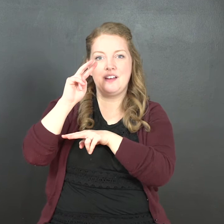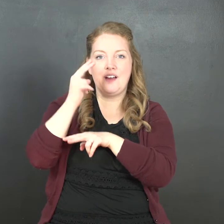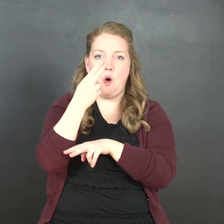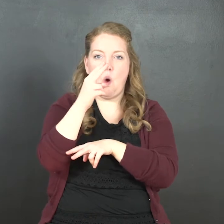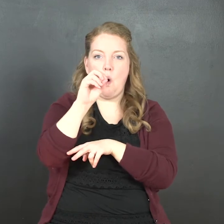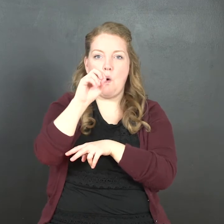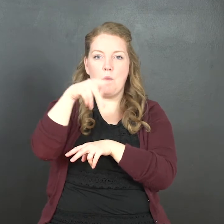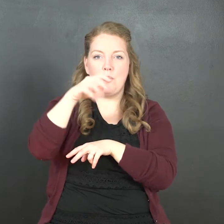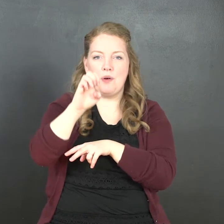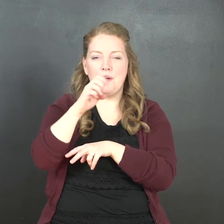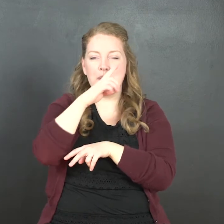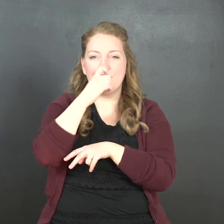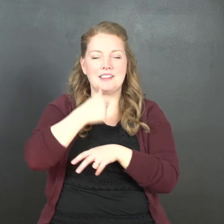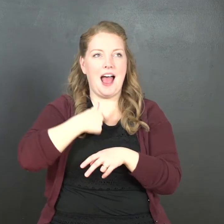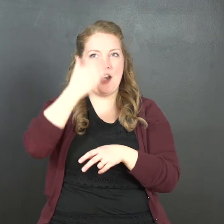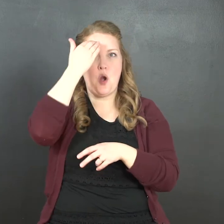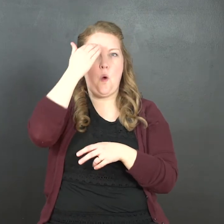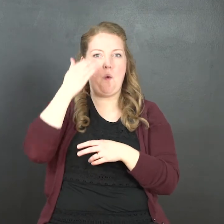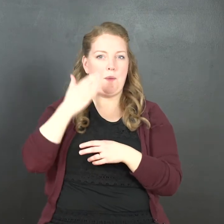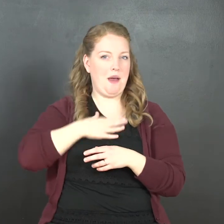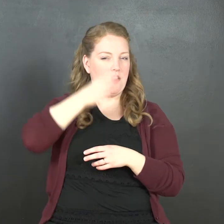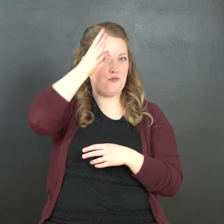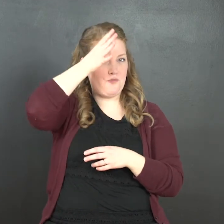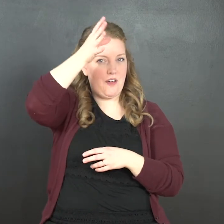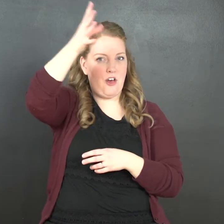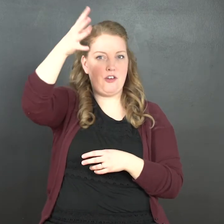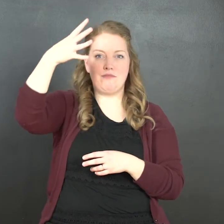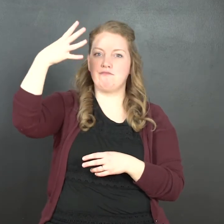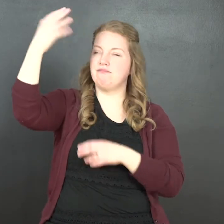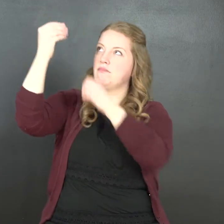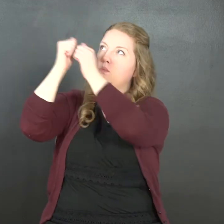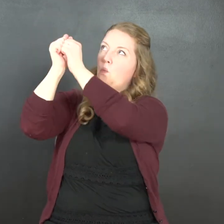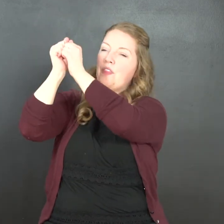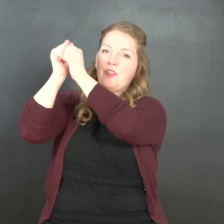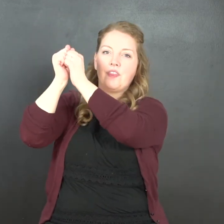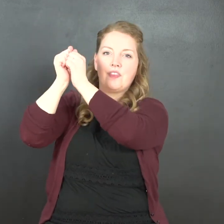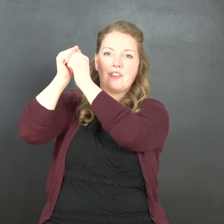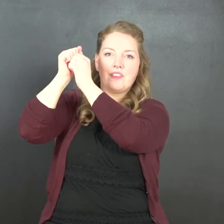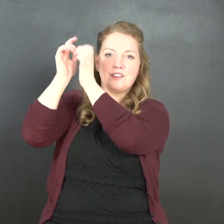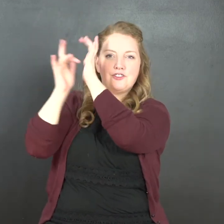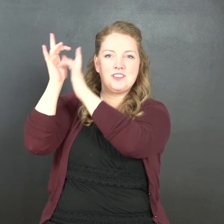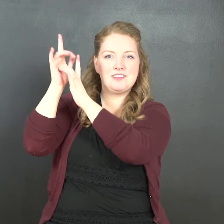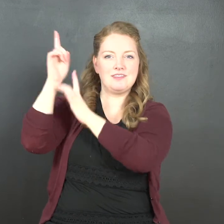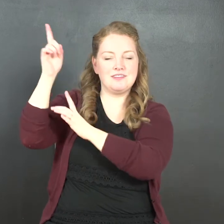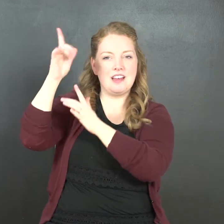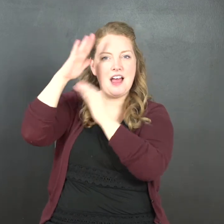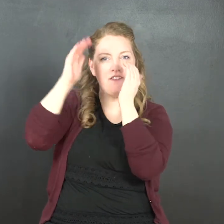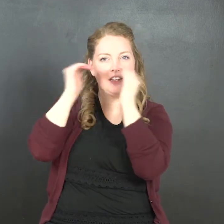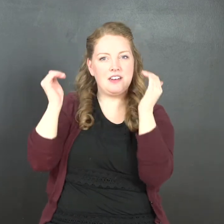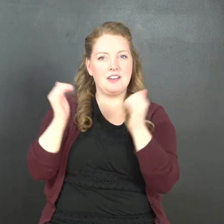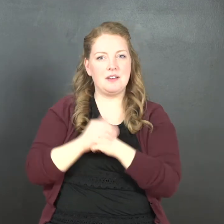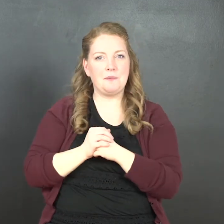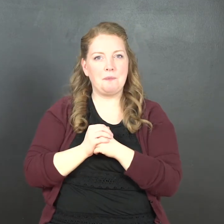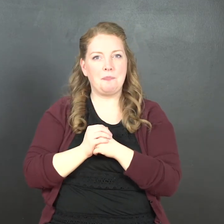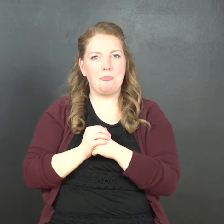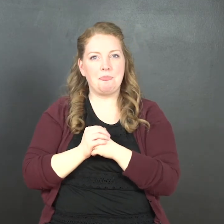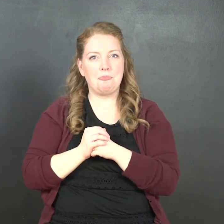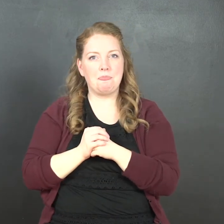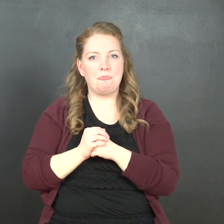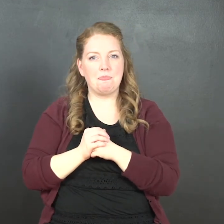no hope, because if Christ raised from the dead, that we